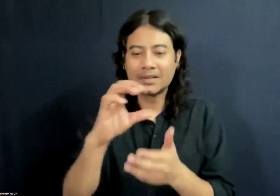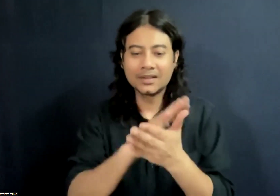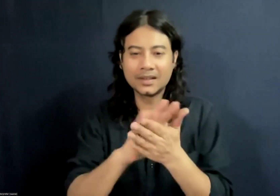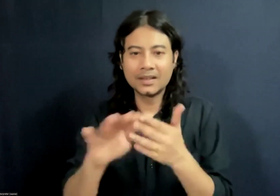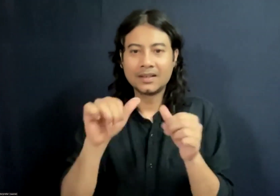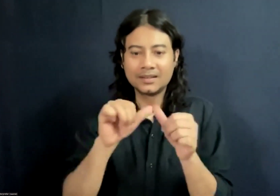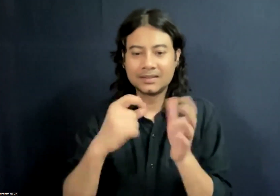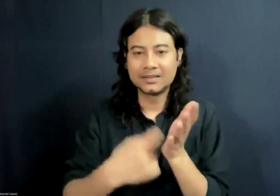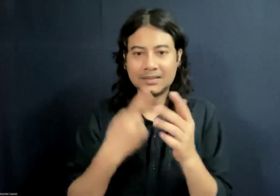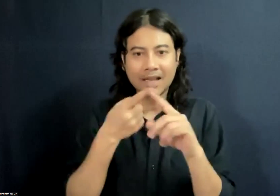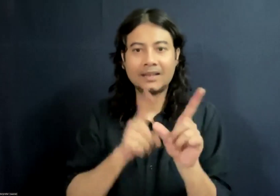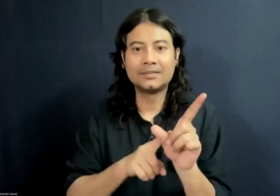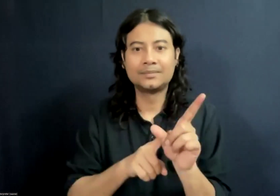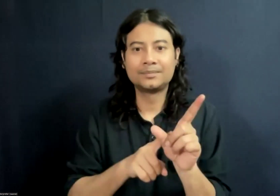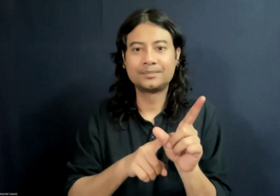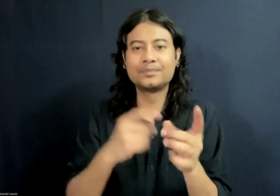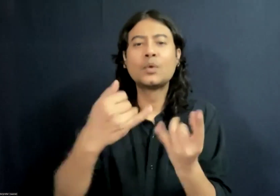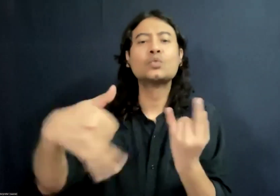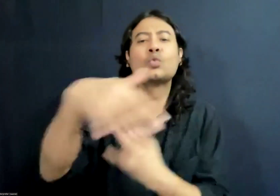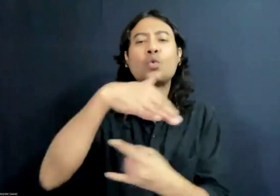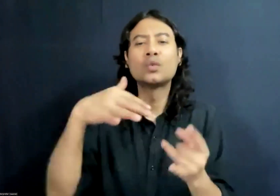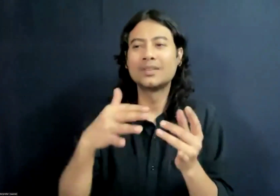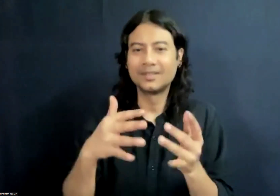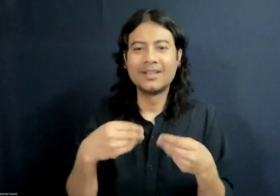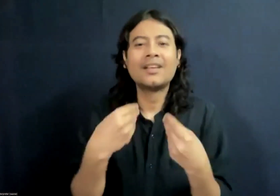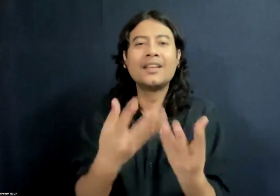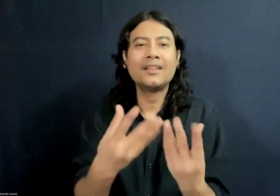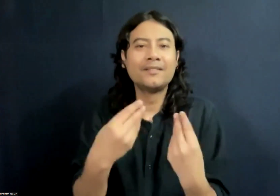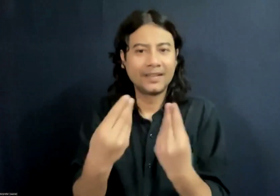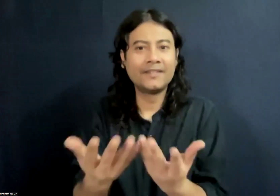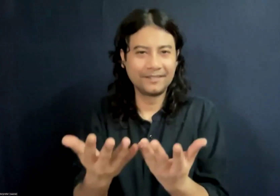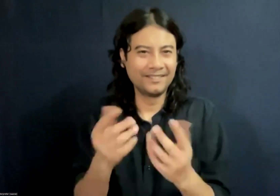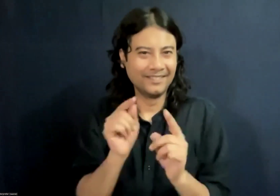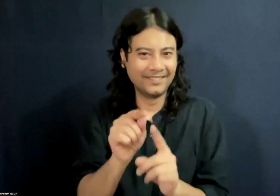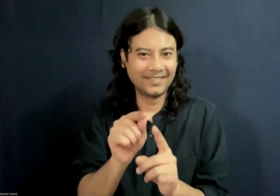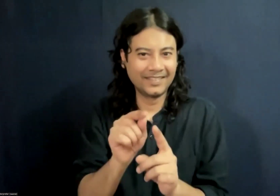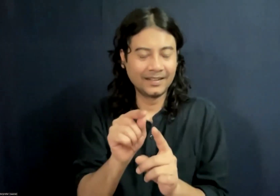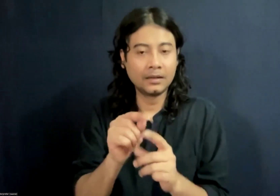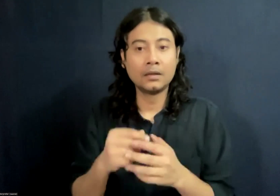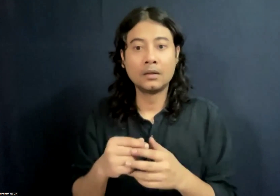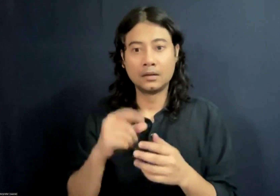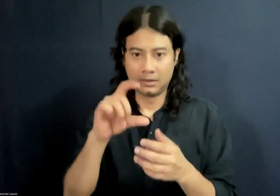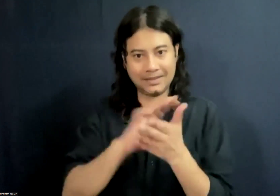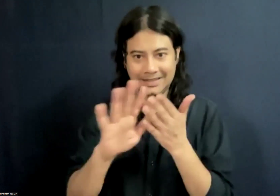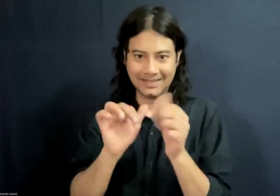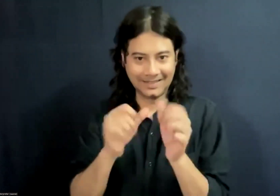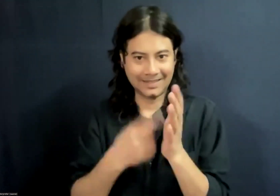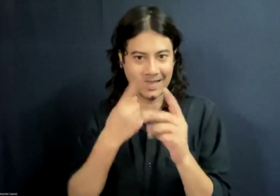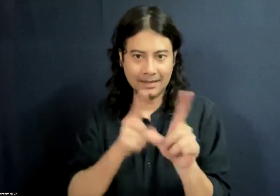So this, whatever we are learning today is from Bhagavad Gita, chapter number 17.